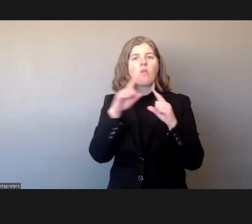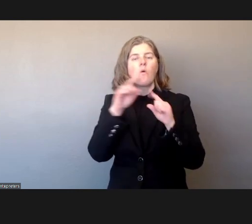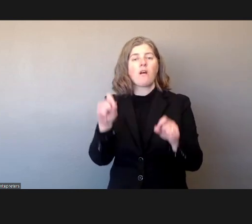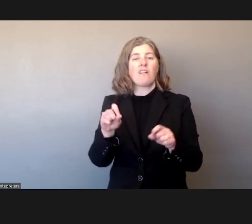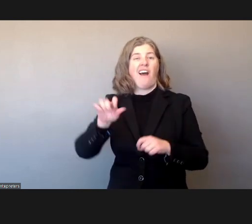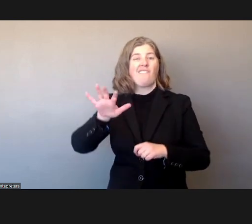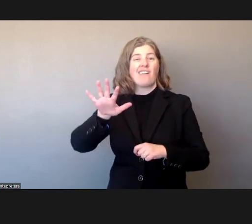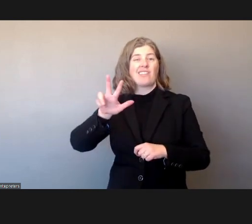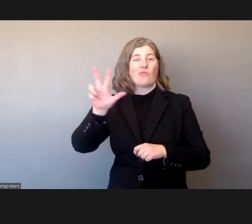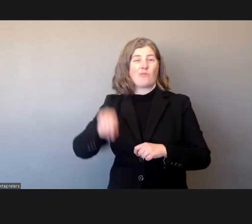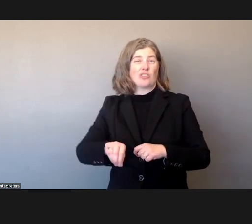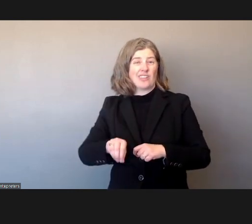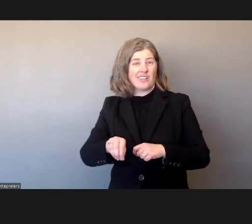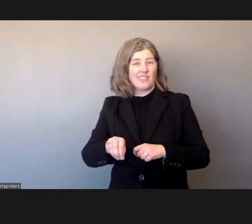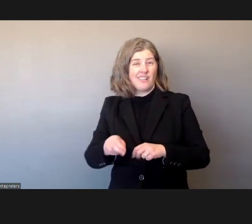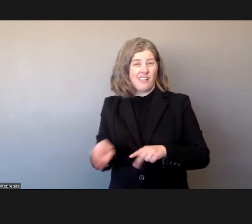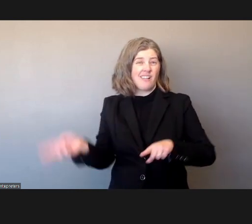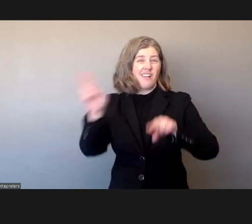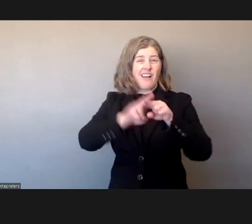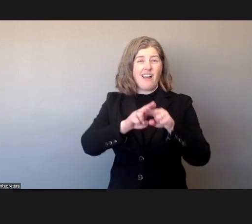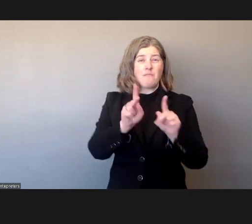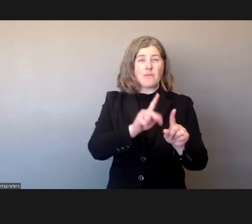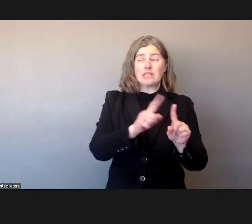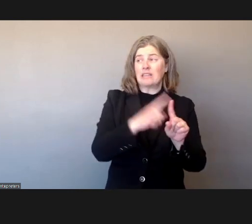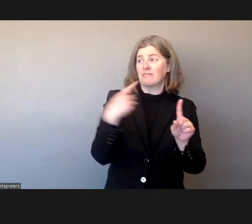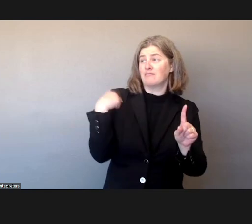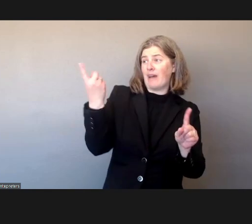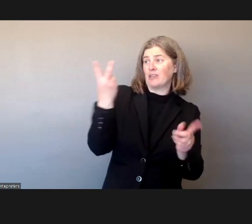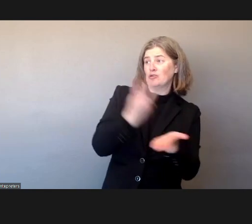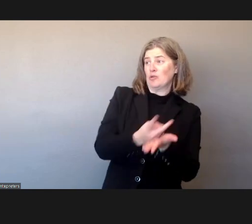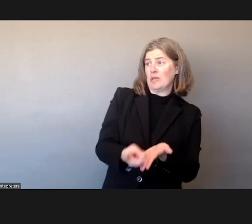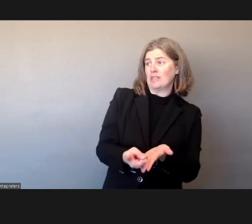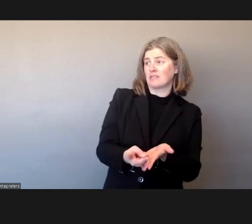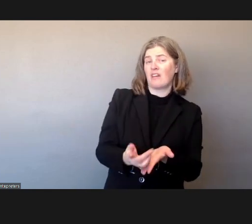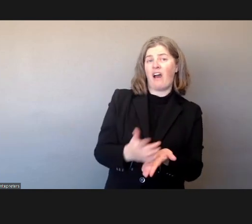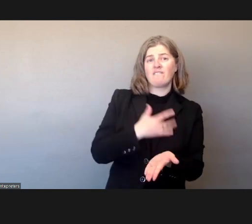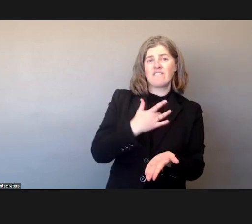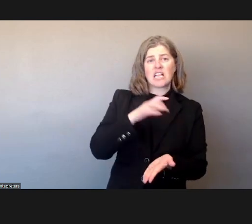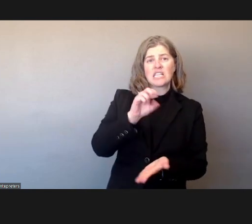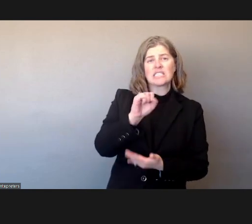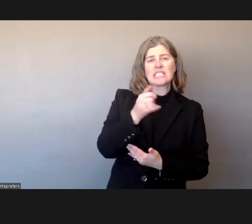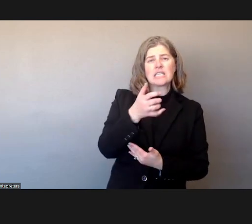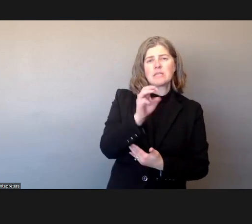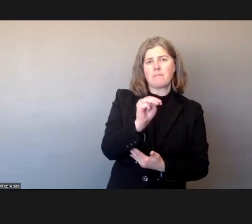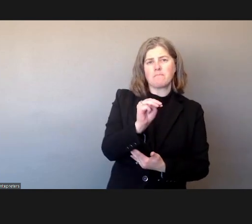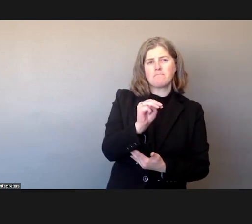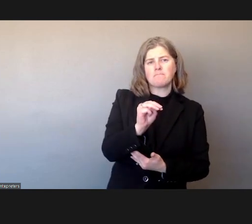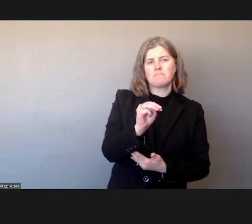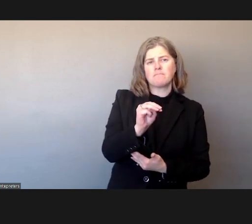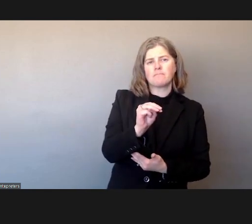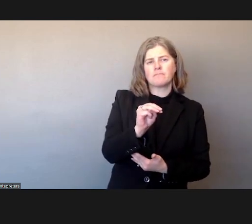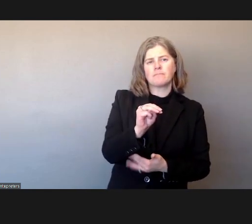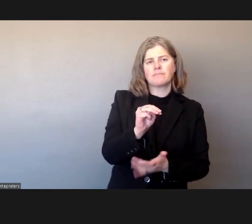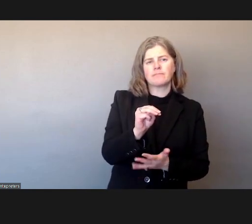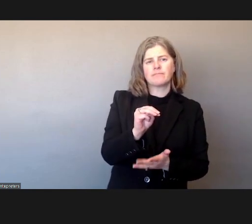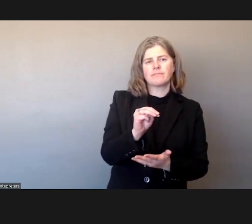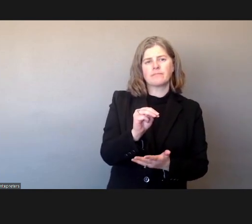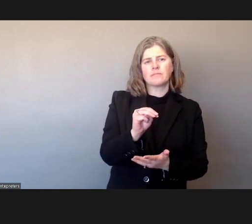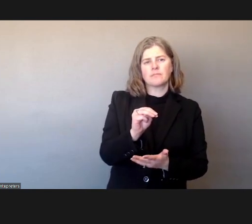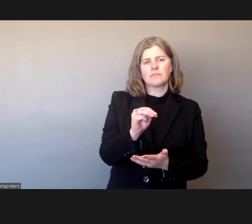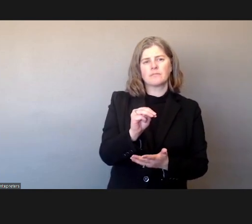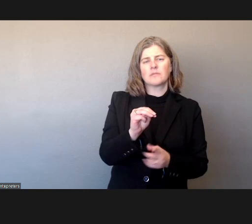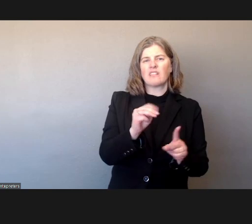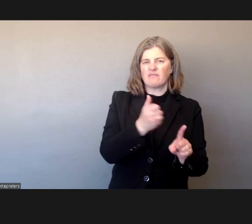53% incidence of people who said in the past 2 weeks, I've had symptoms, not just but symptoms